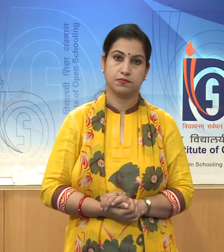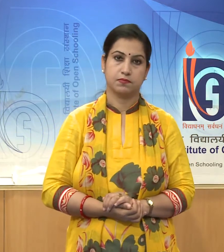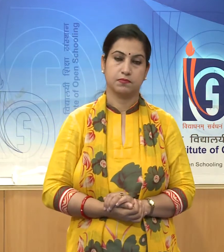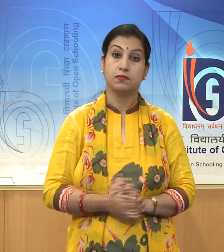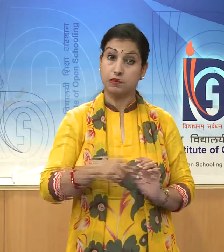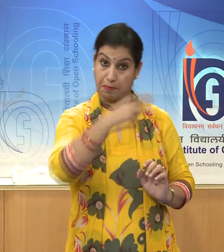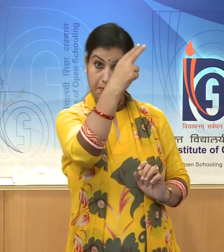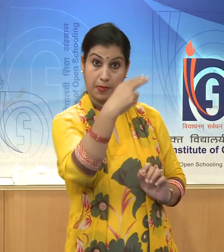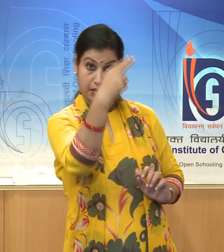While painting,